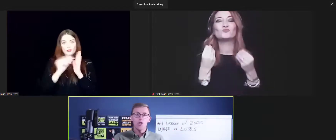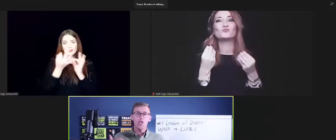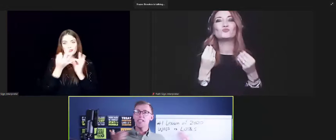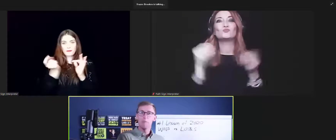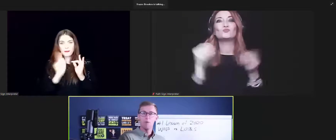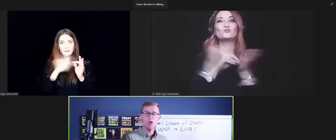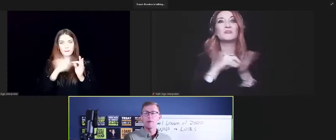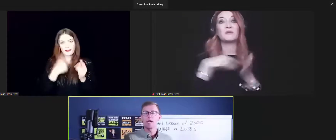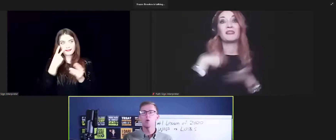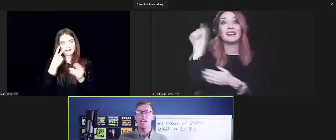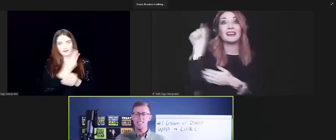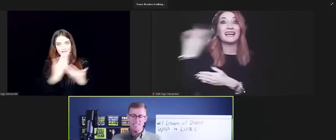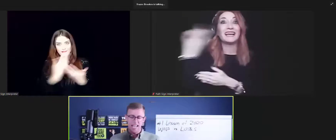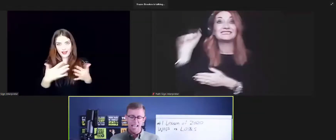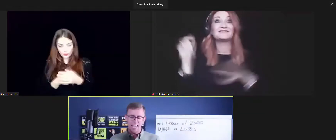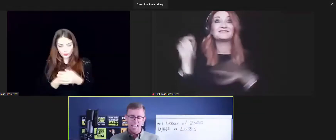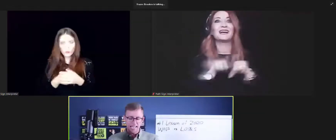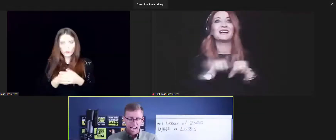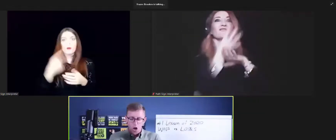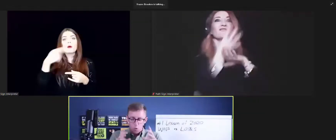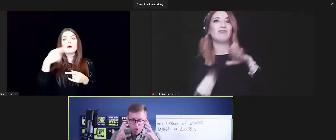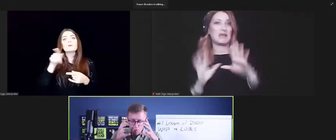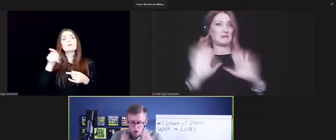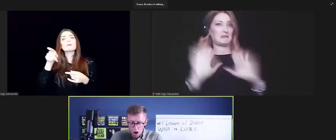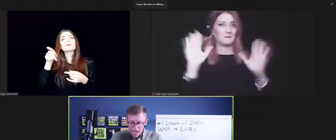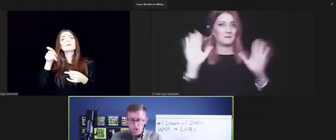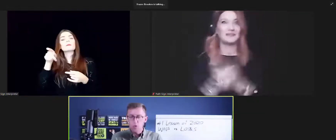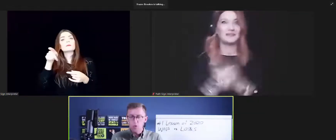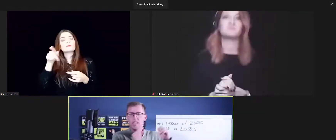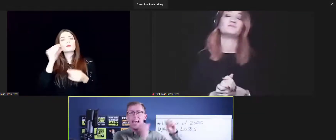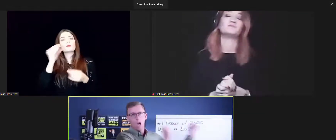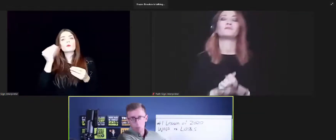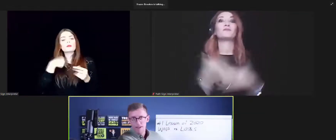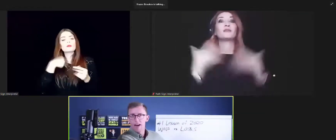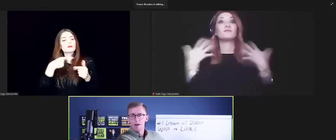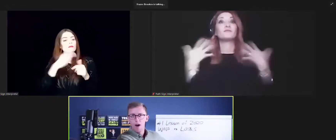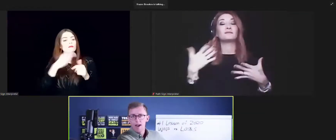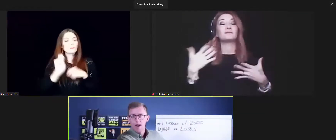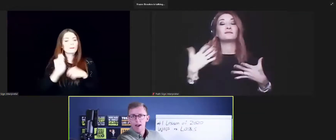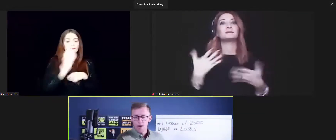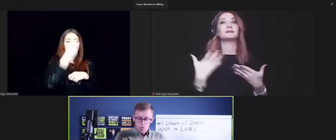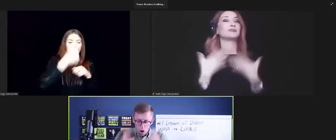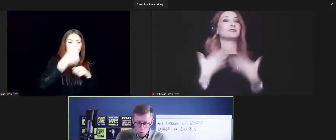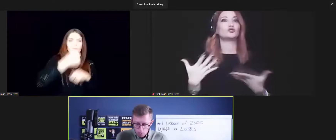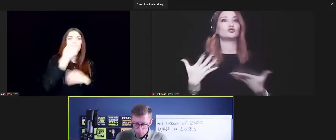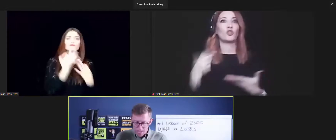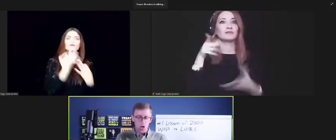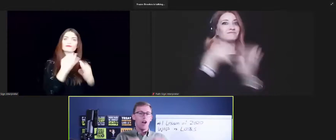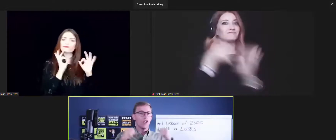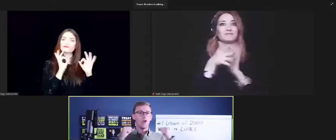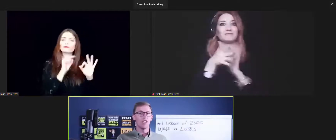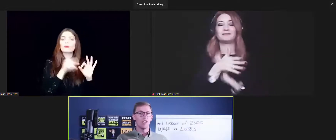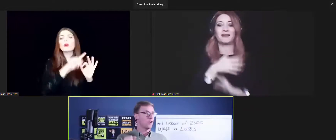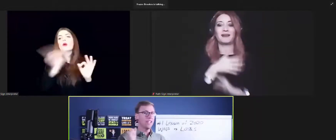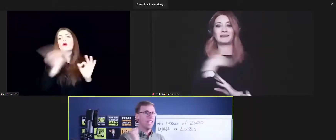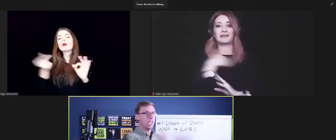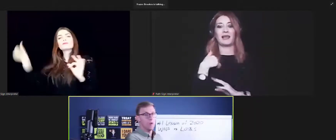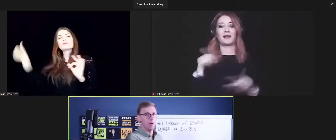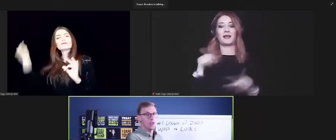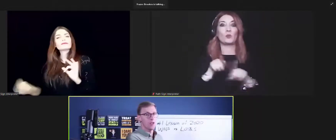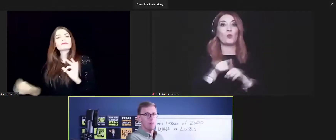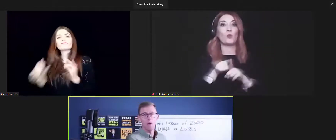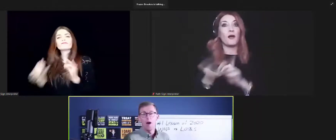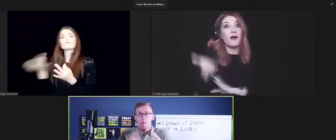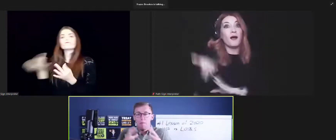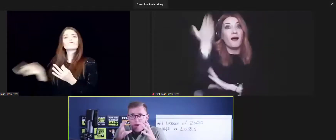Understand and appreciate, because here's the thing, guys. When you know it, you can let go of it, right? When you know what the wins are, you can let go of the ones you